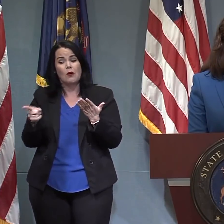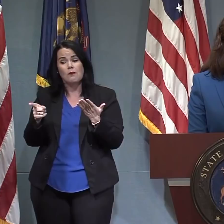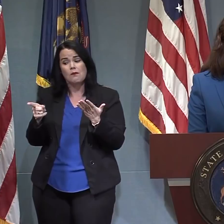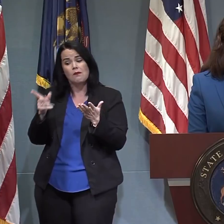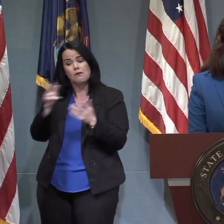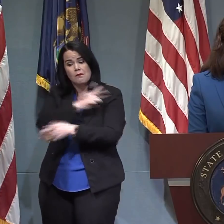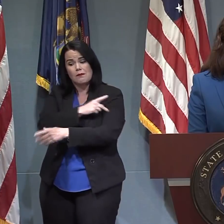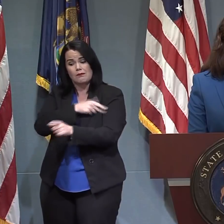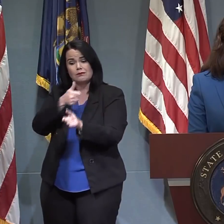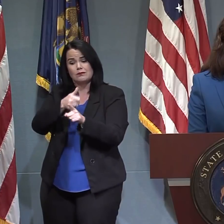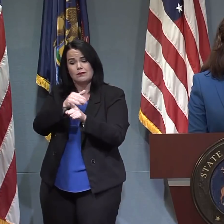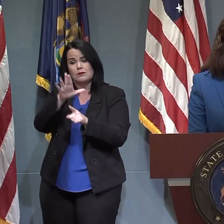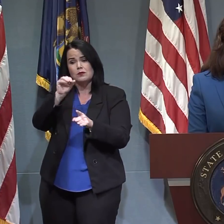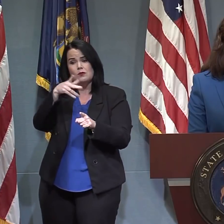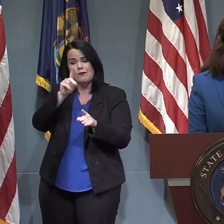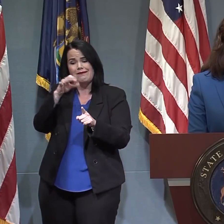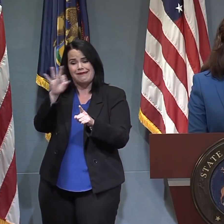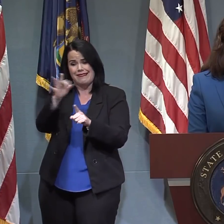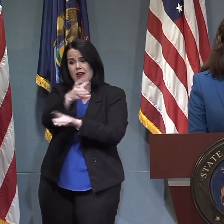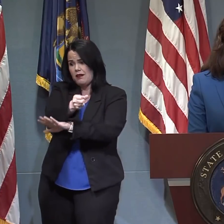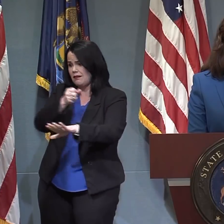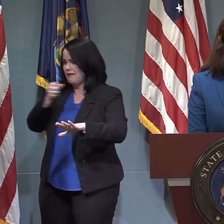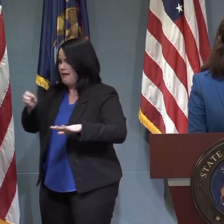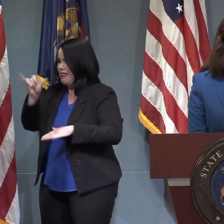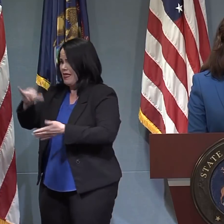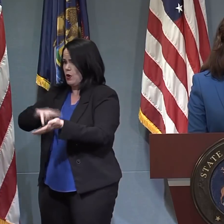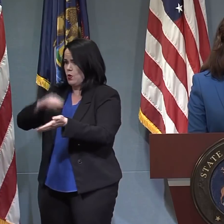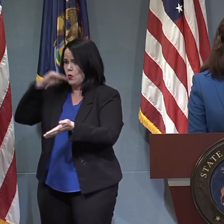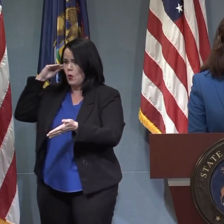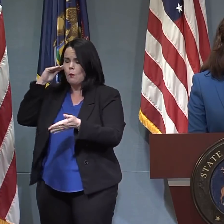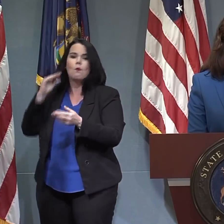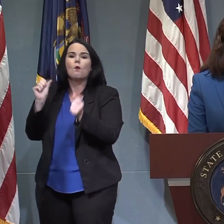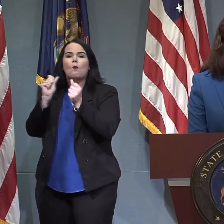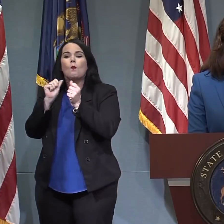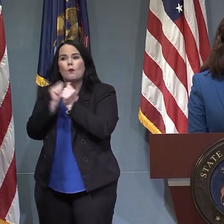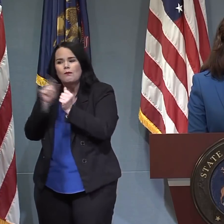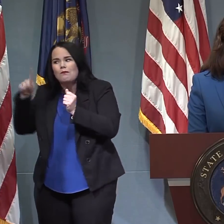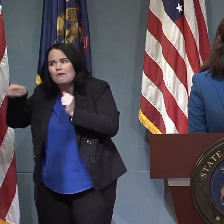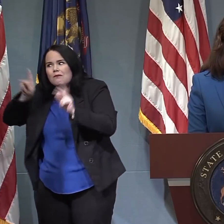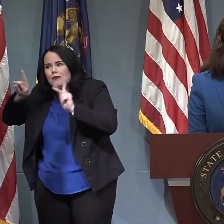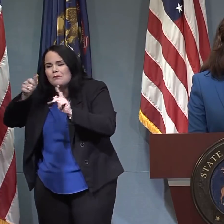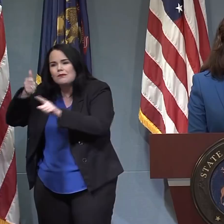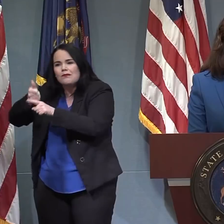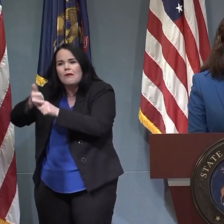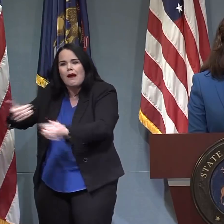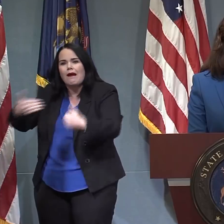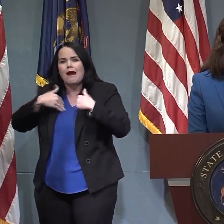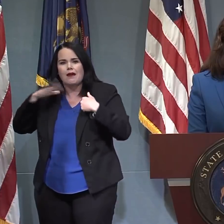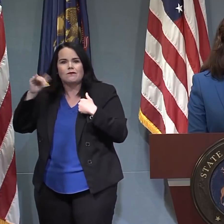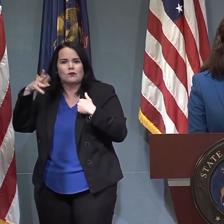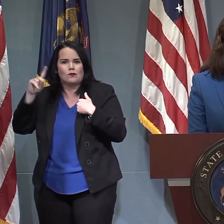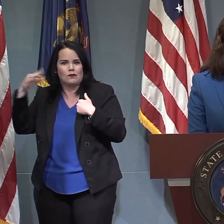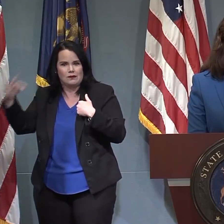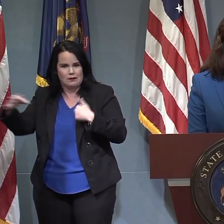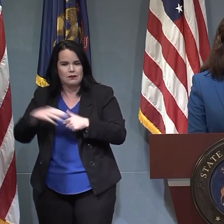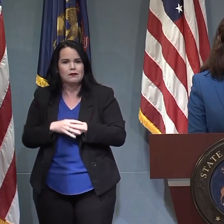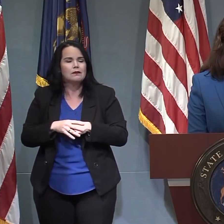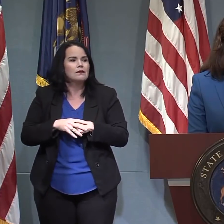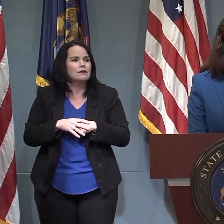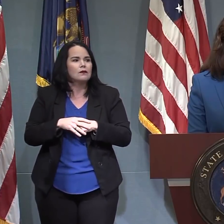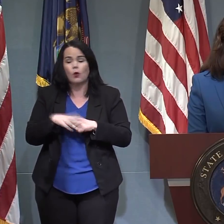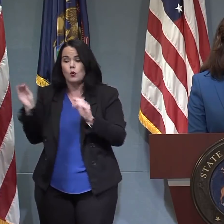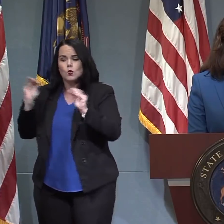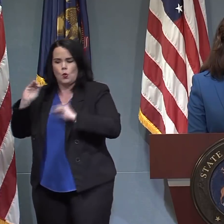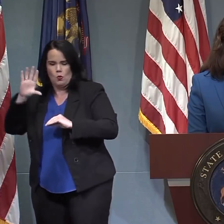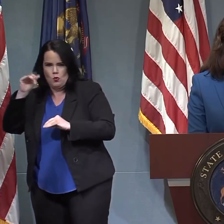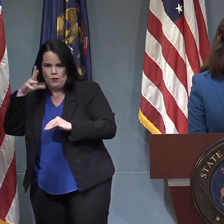that are supposed to be separated. This is a policy that New York has recently changed, so the question is, are you, like New